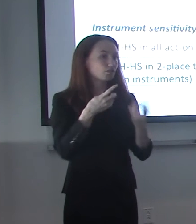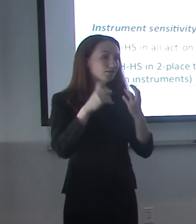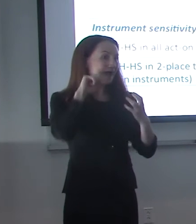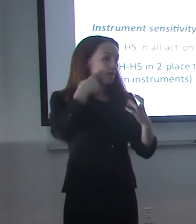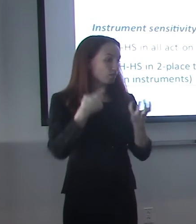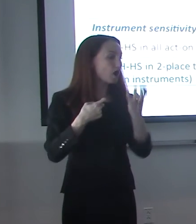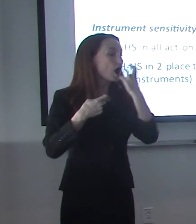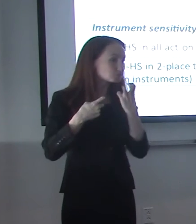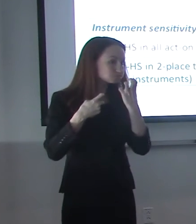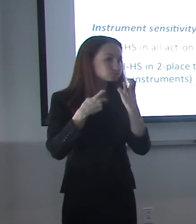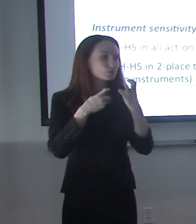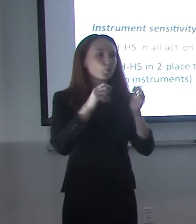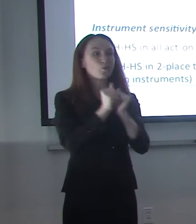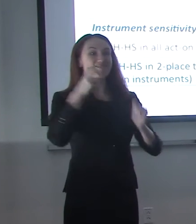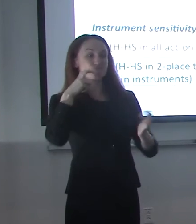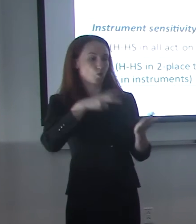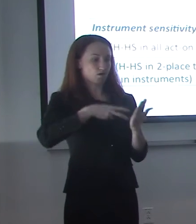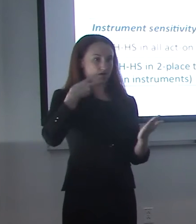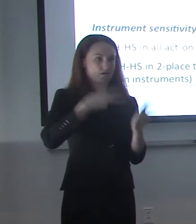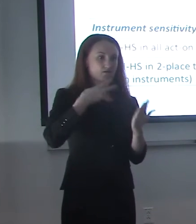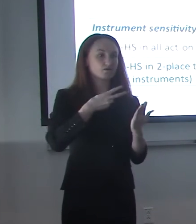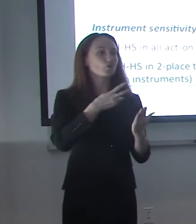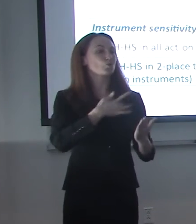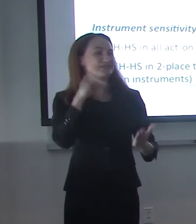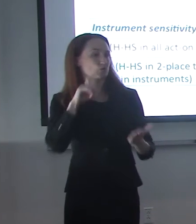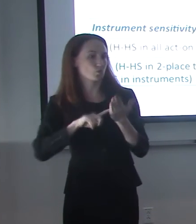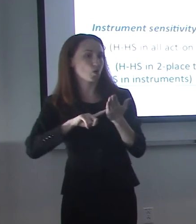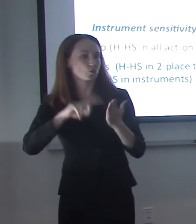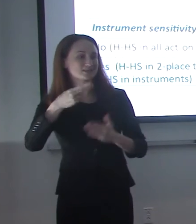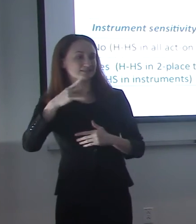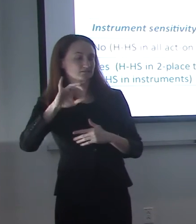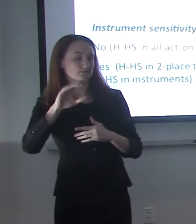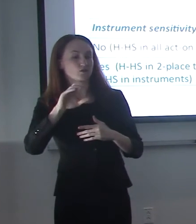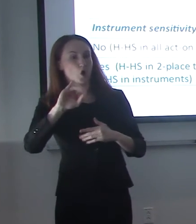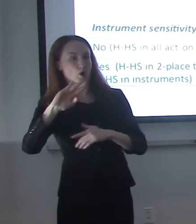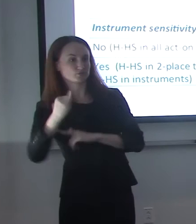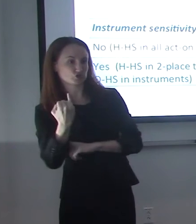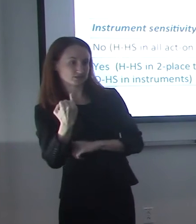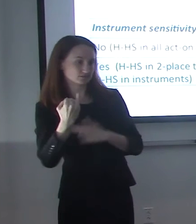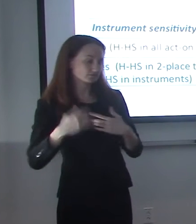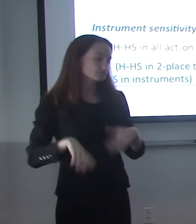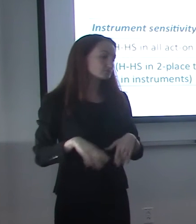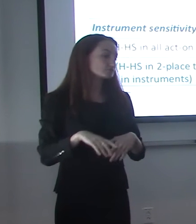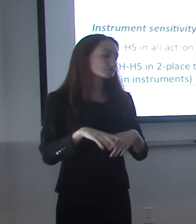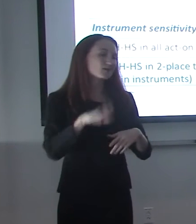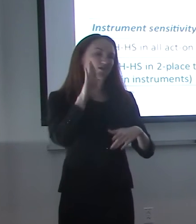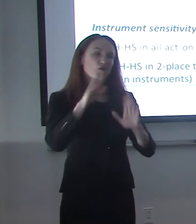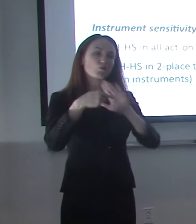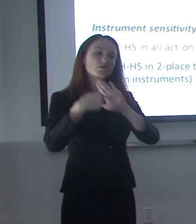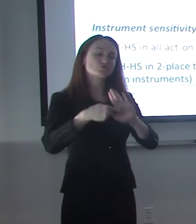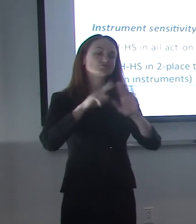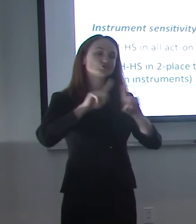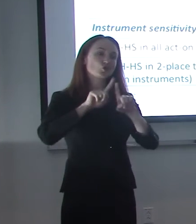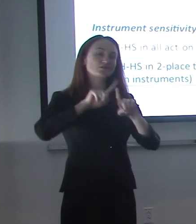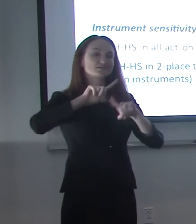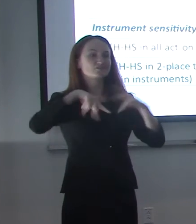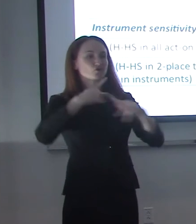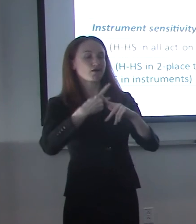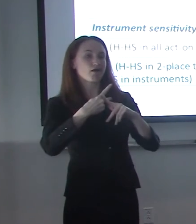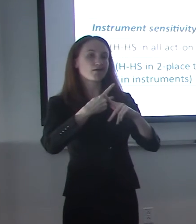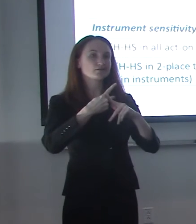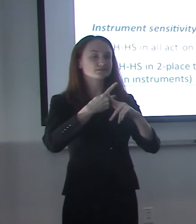And that would give us a kind of four-celled schema for different language